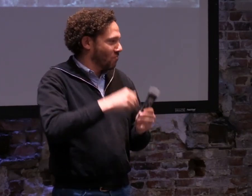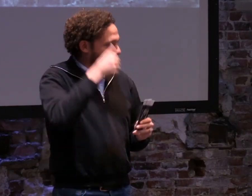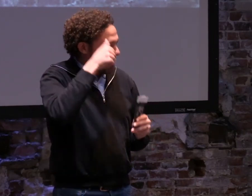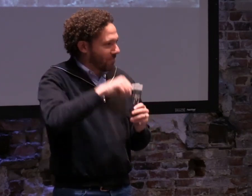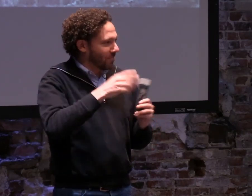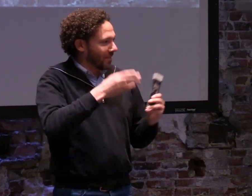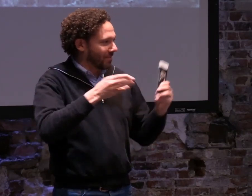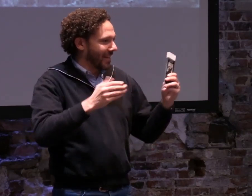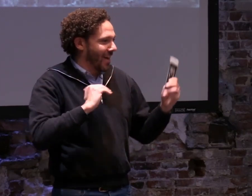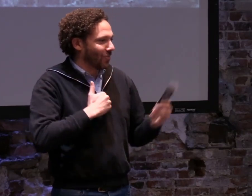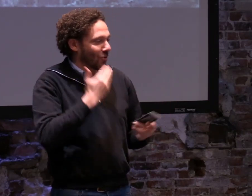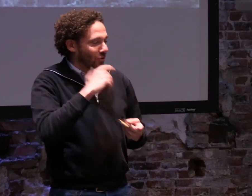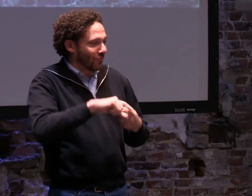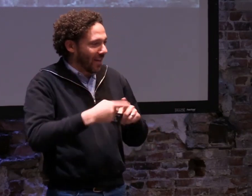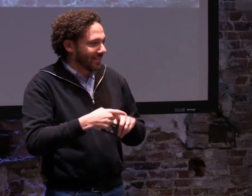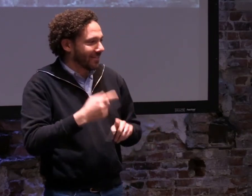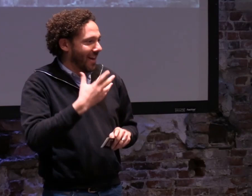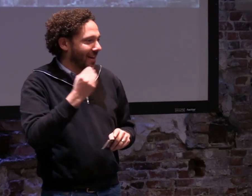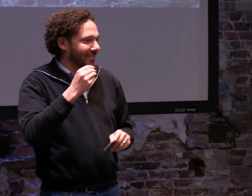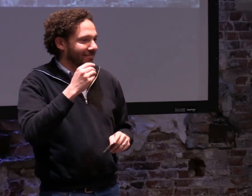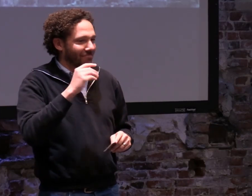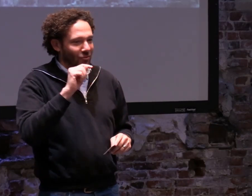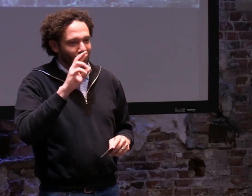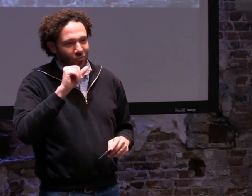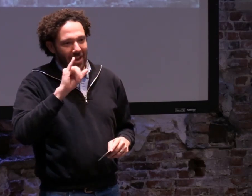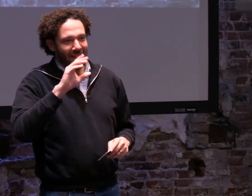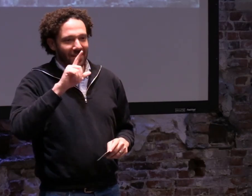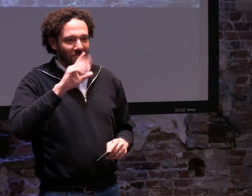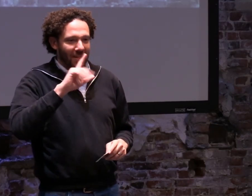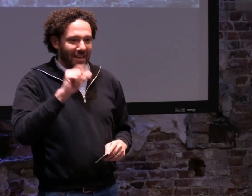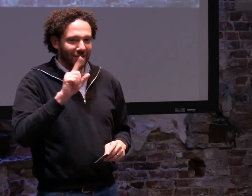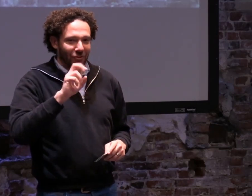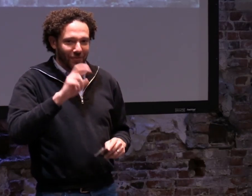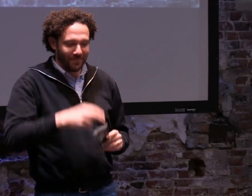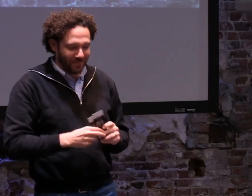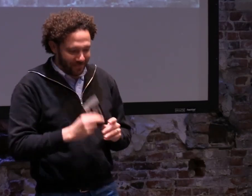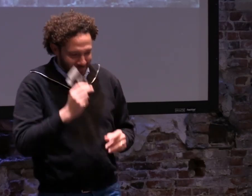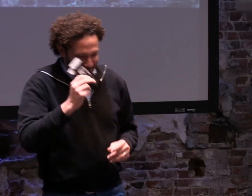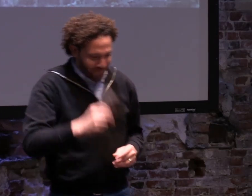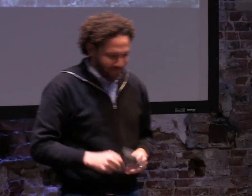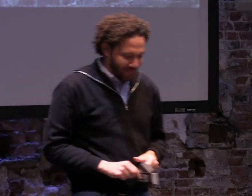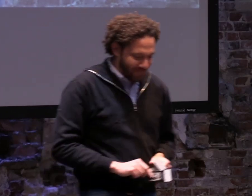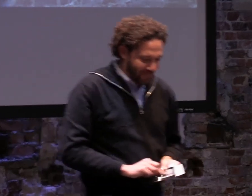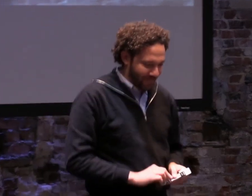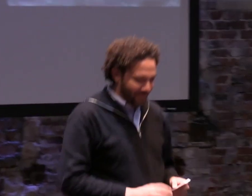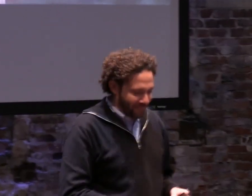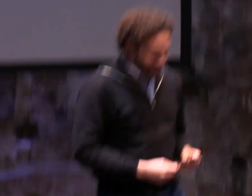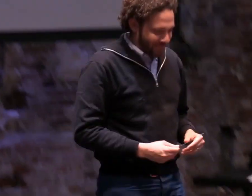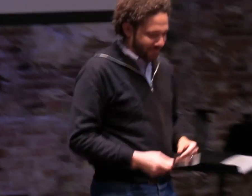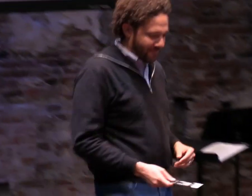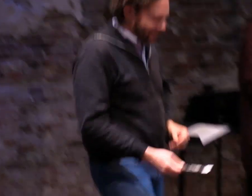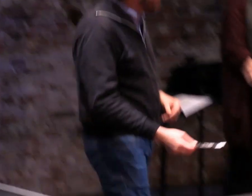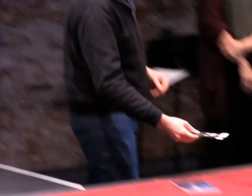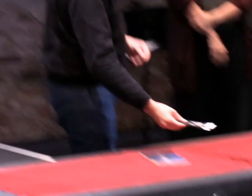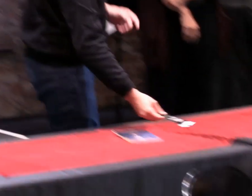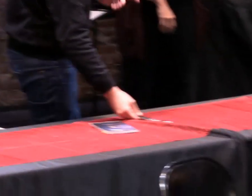It's a momentum. We were good friends, and he was the trailblazer, and it's very personal